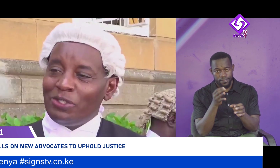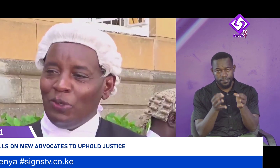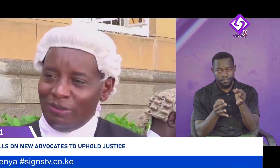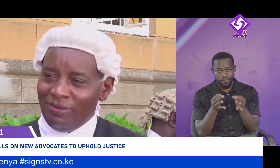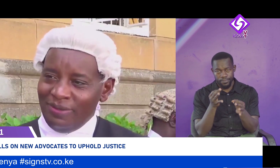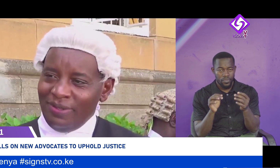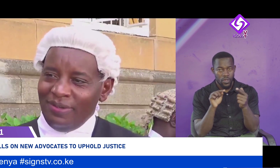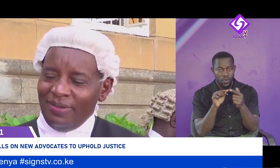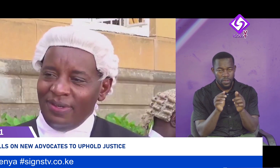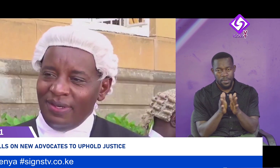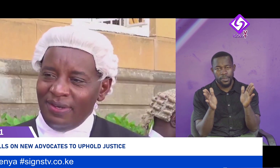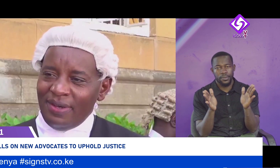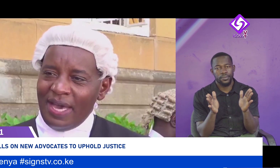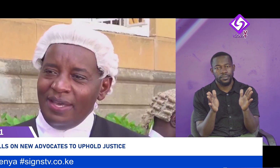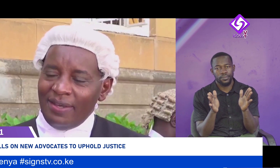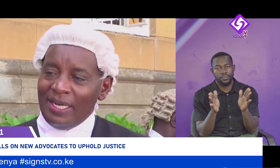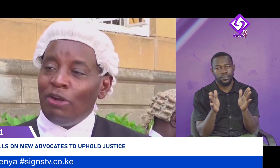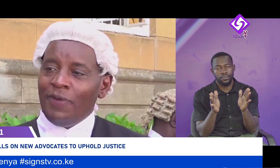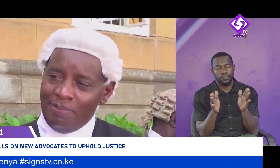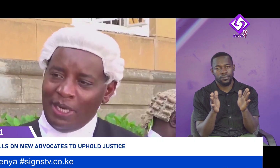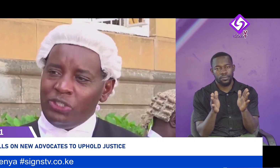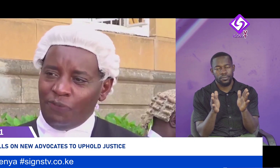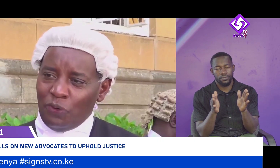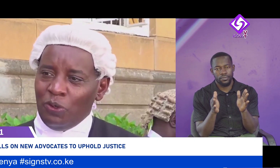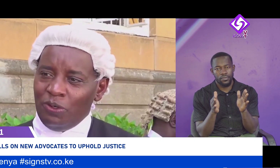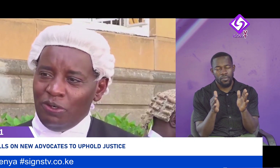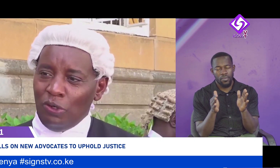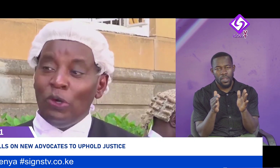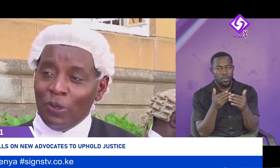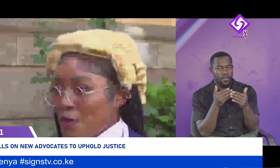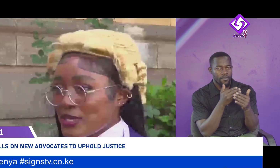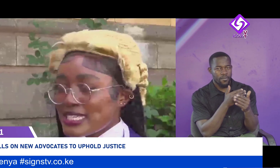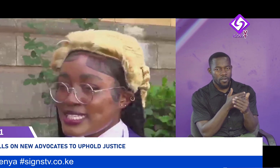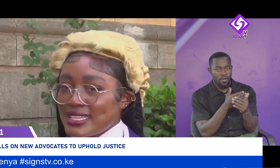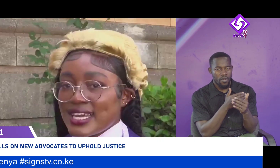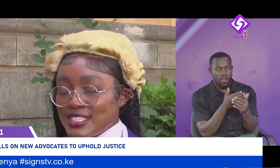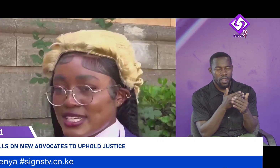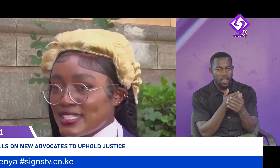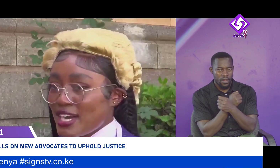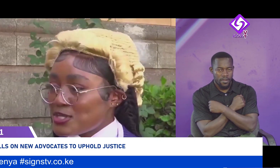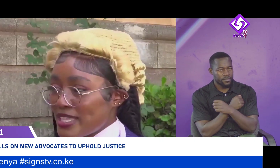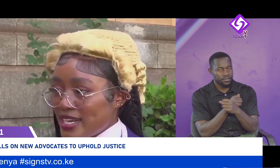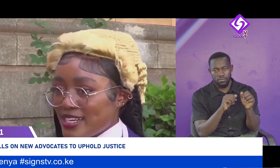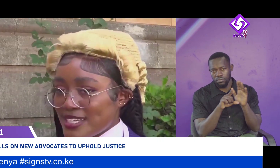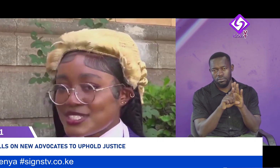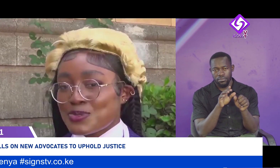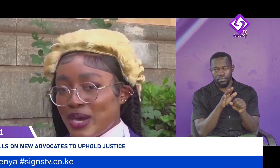school, I had a lot of admiration for law. What I'll tell the girl child out there, just work